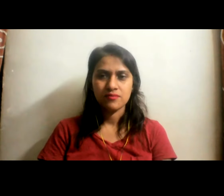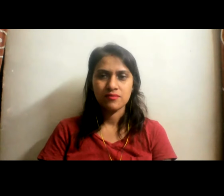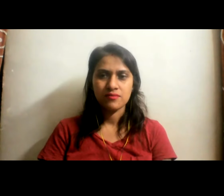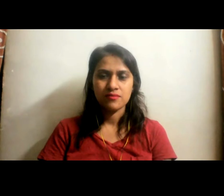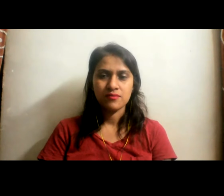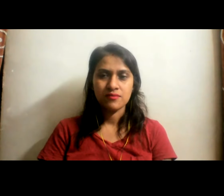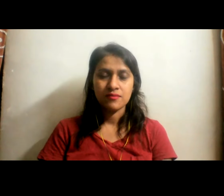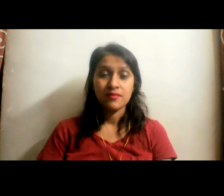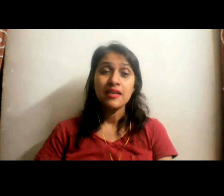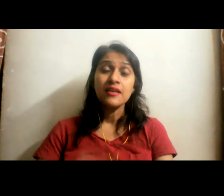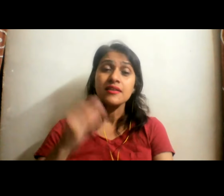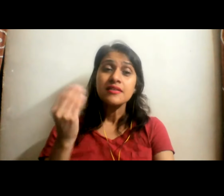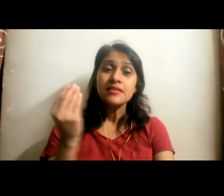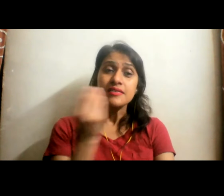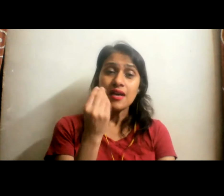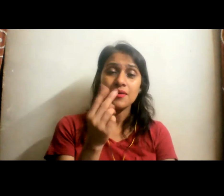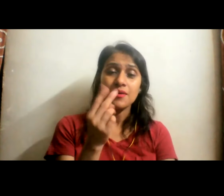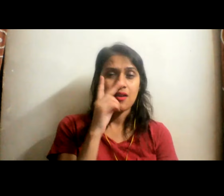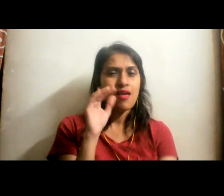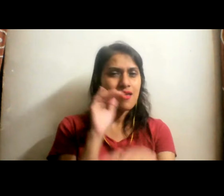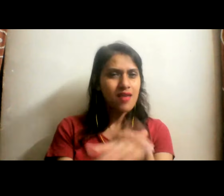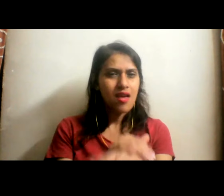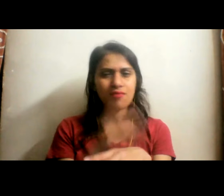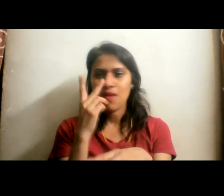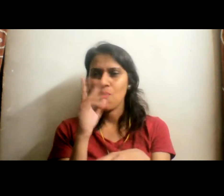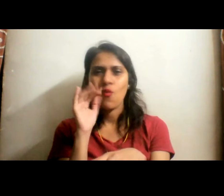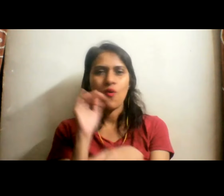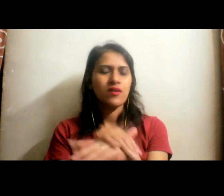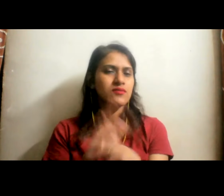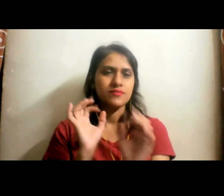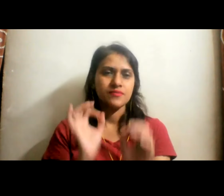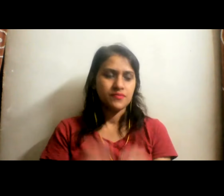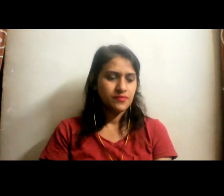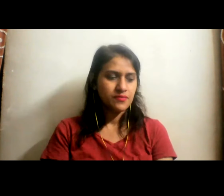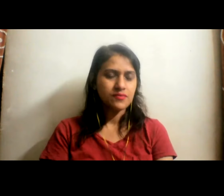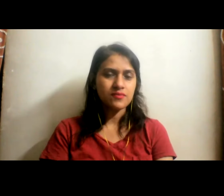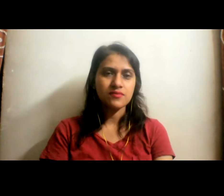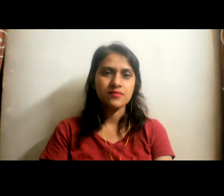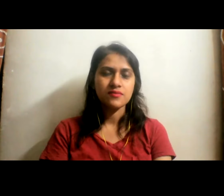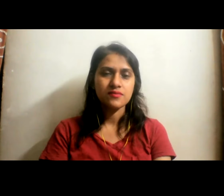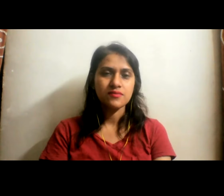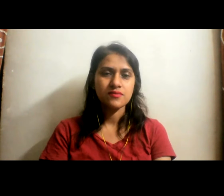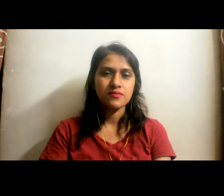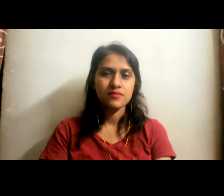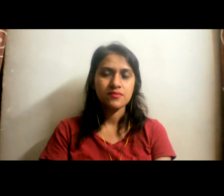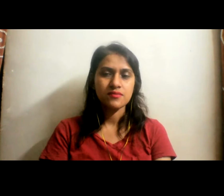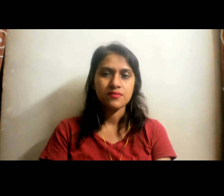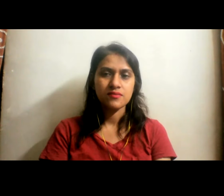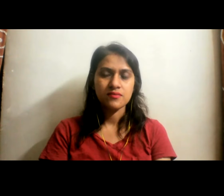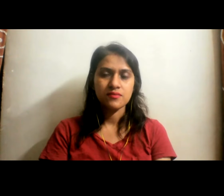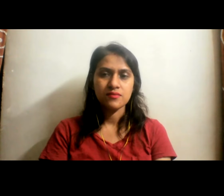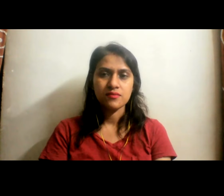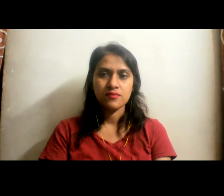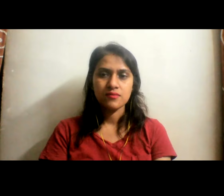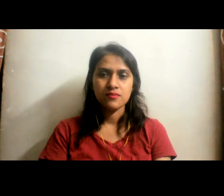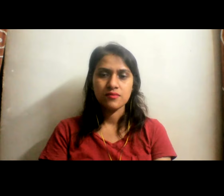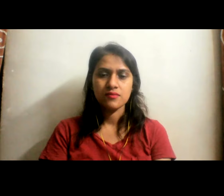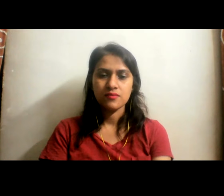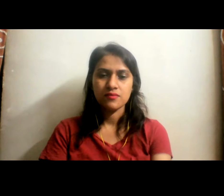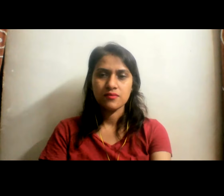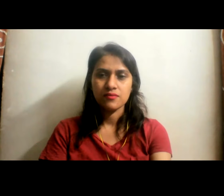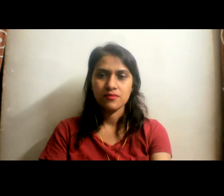visible to another person, but or I might be maybe I want to. There's this concept